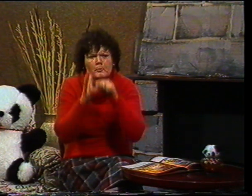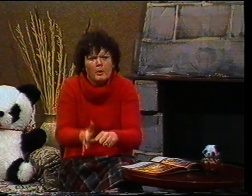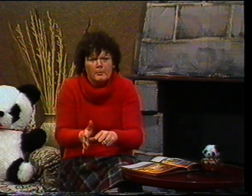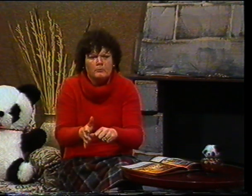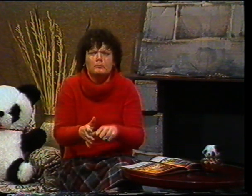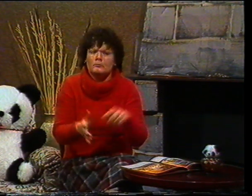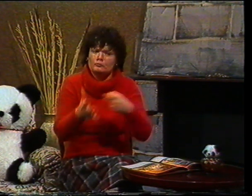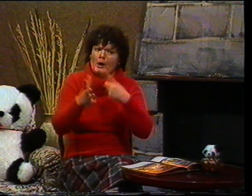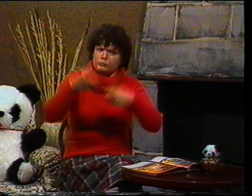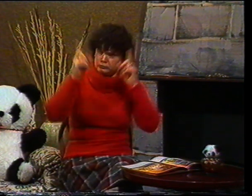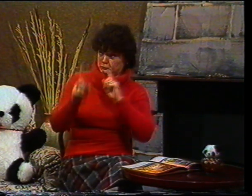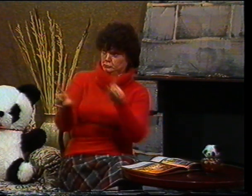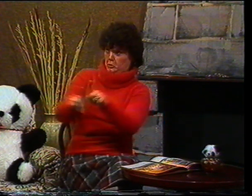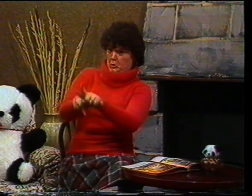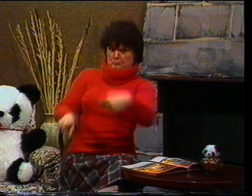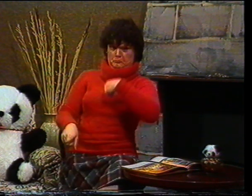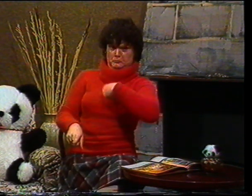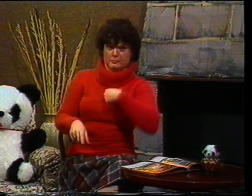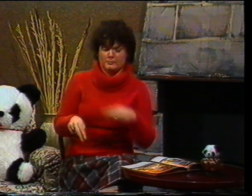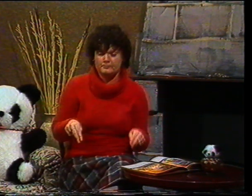I have a problem. And the chief rat said, so do I.